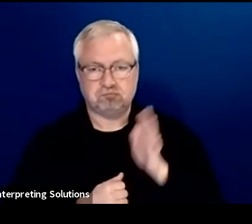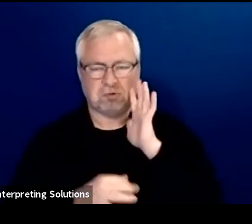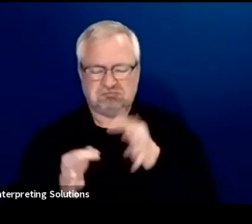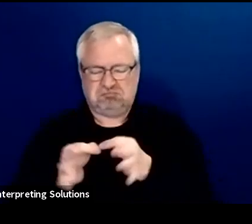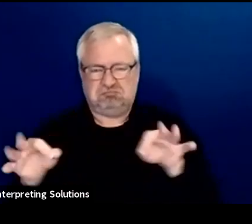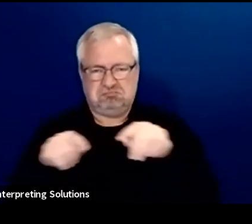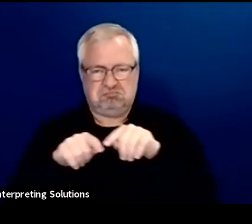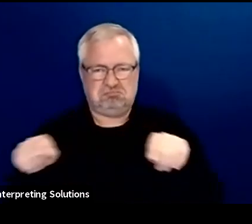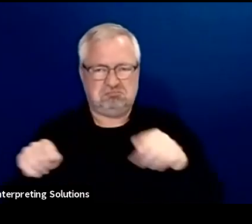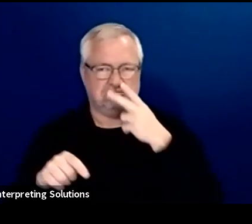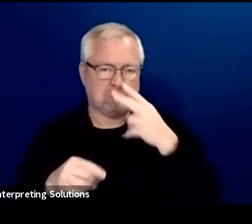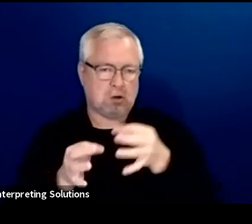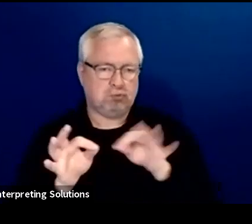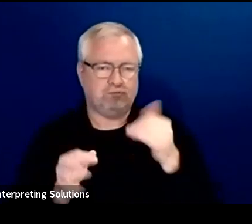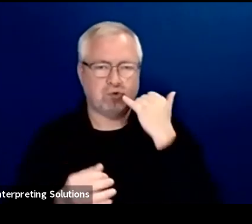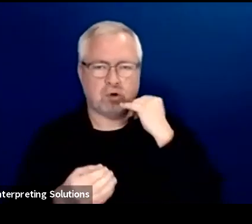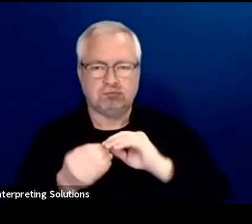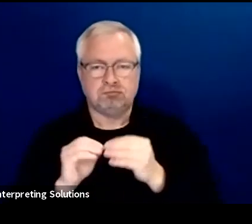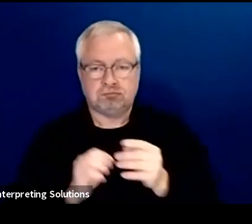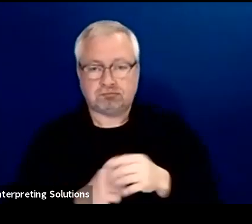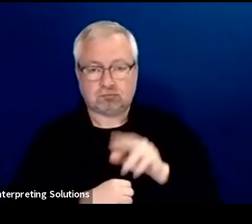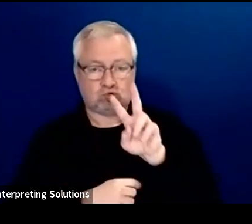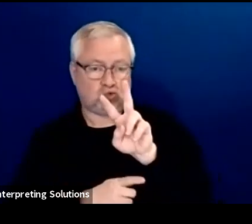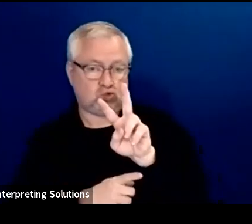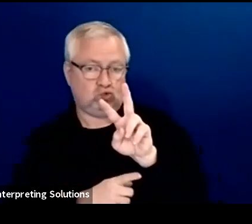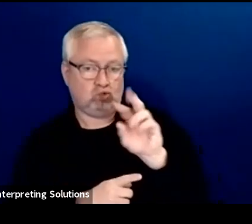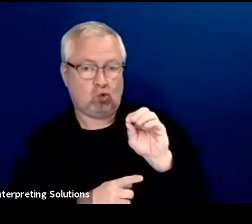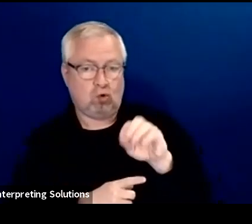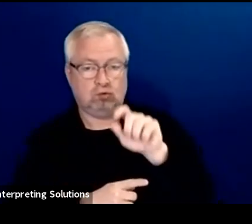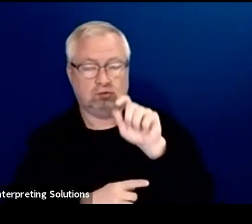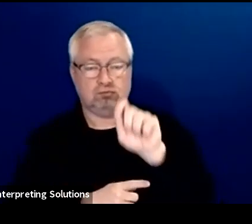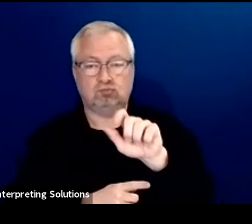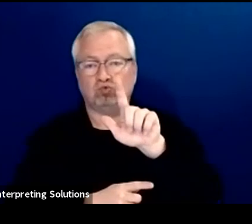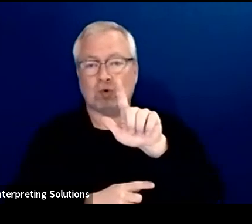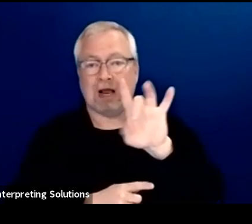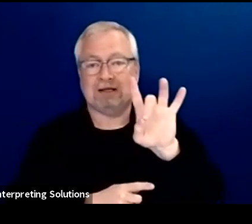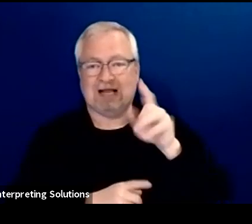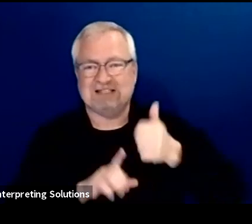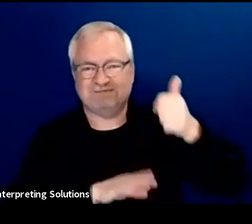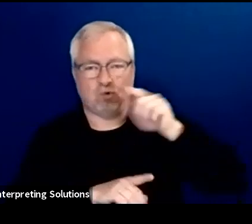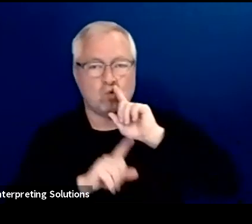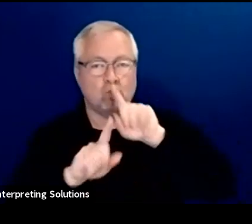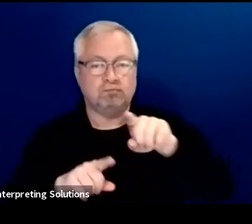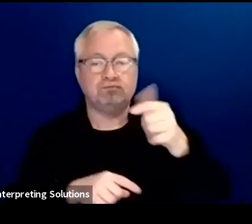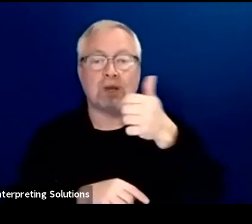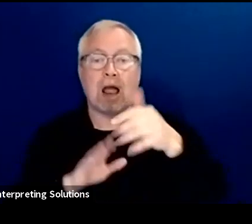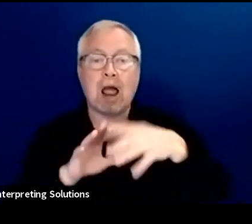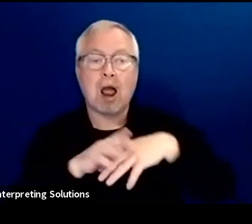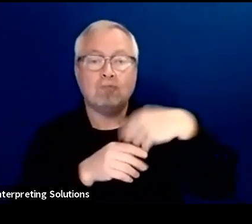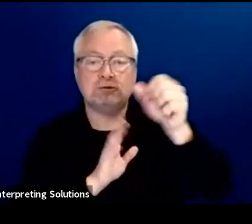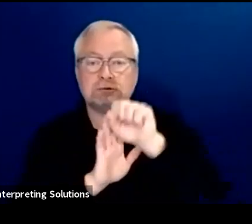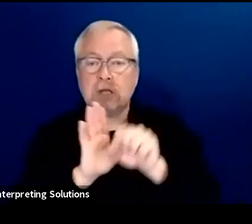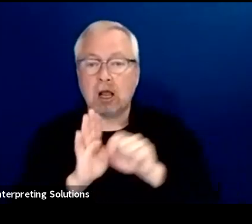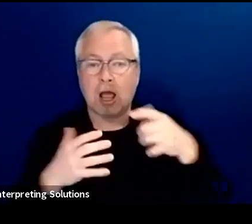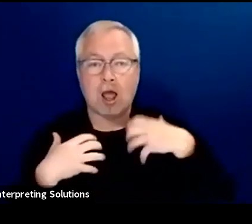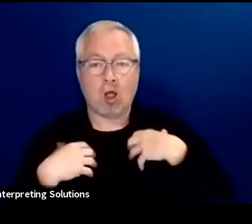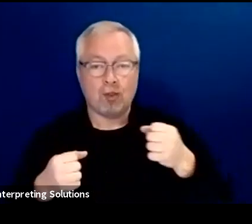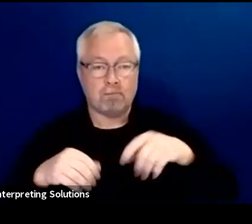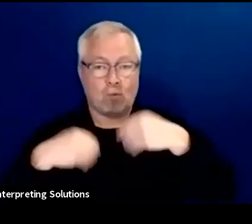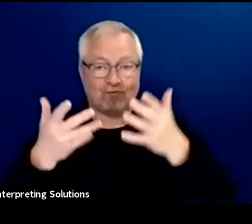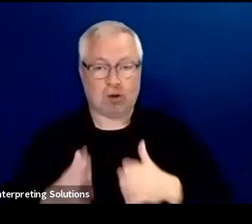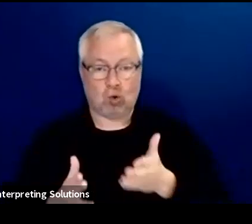Order 2028, which authorizes out-of-state mental health providers to treat Minnesotan patients via telehealth. Many